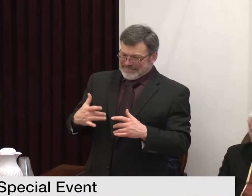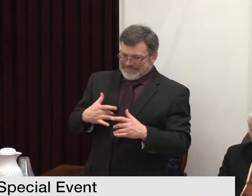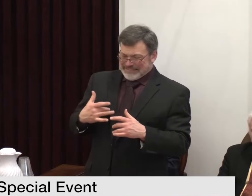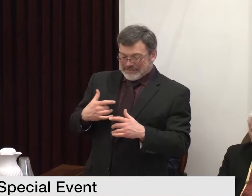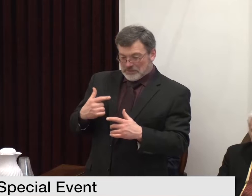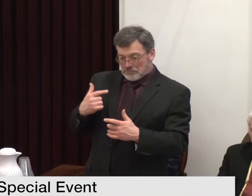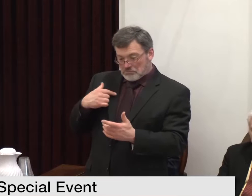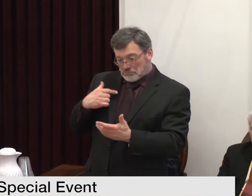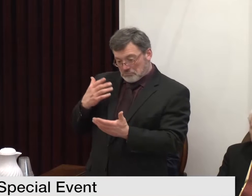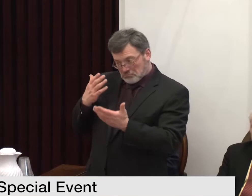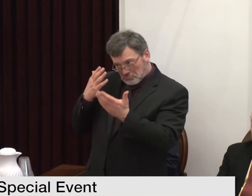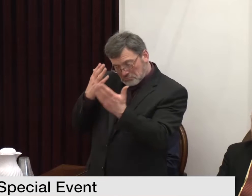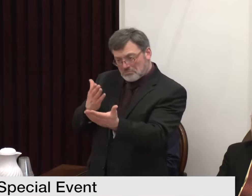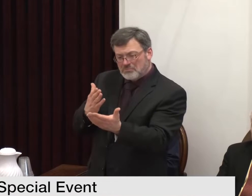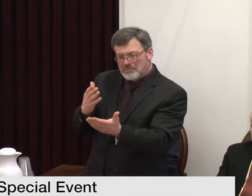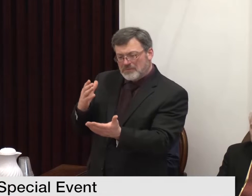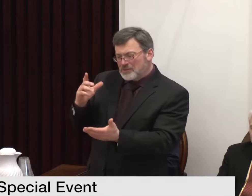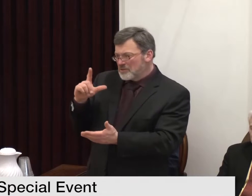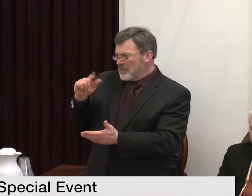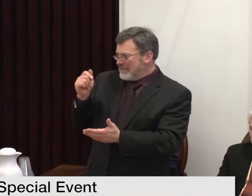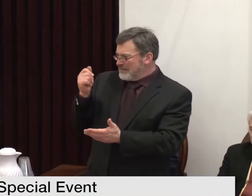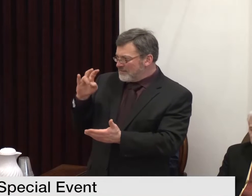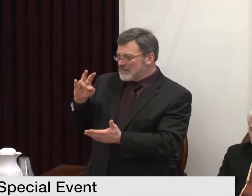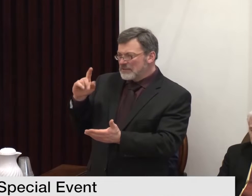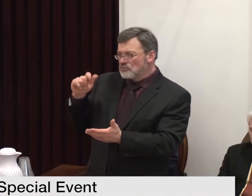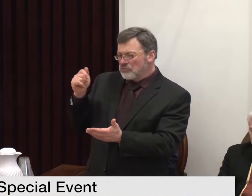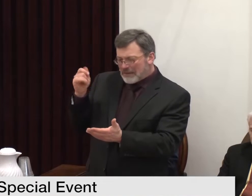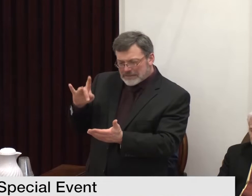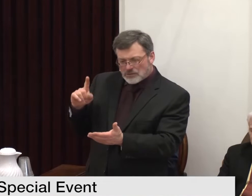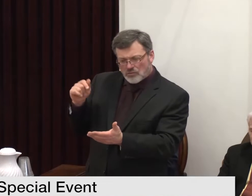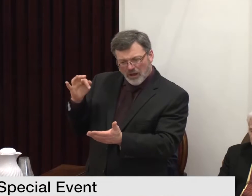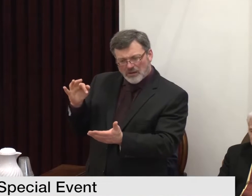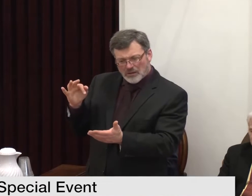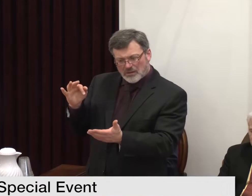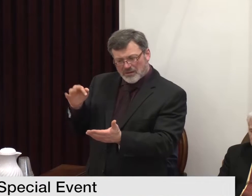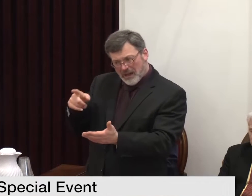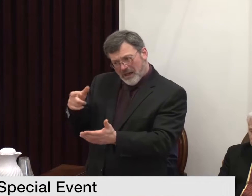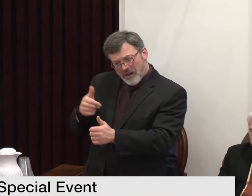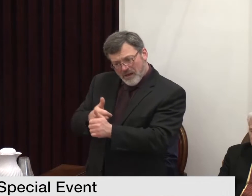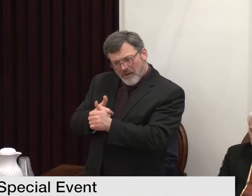18, or 19, we'd be better off today.